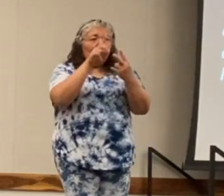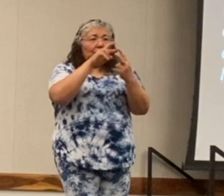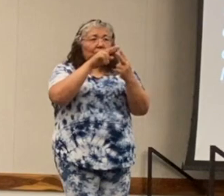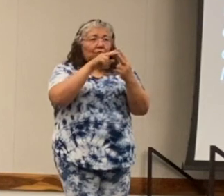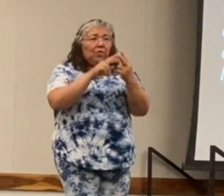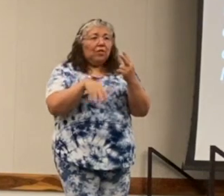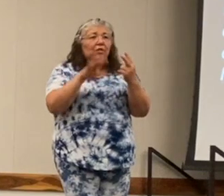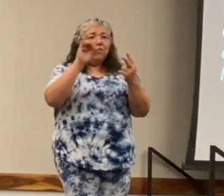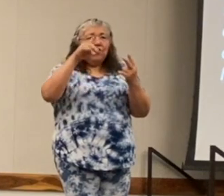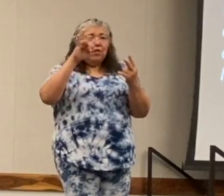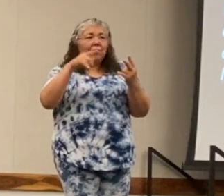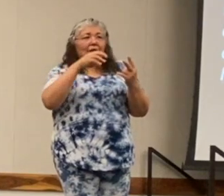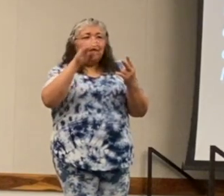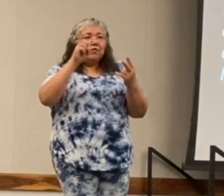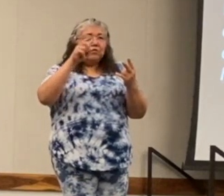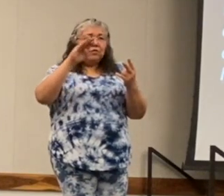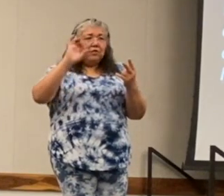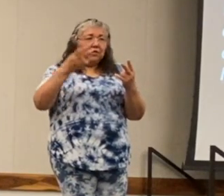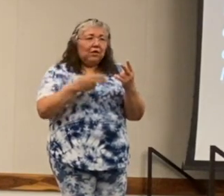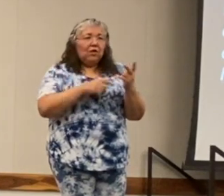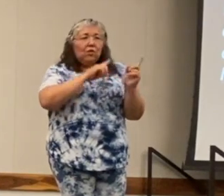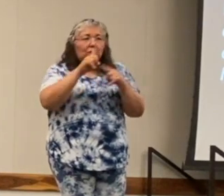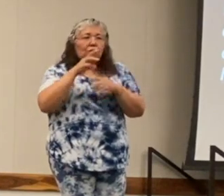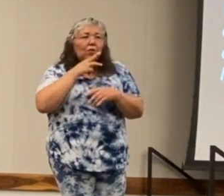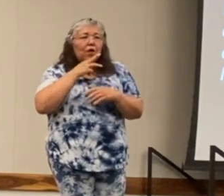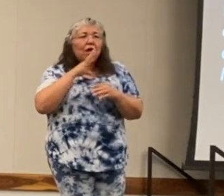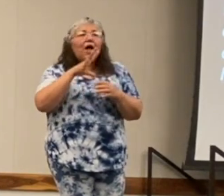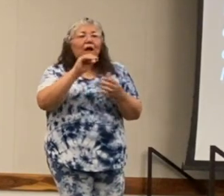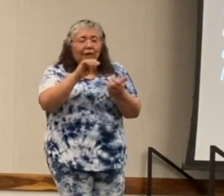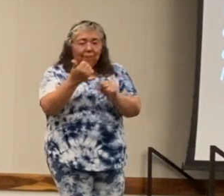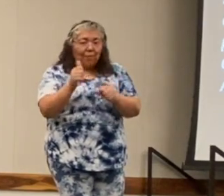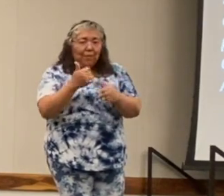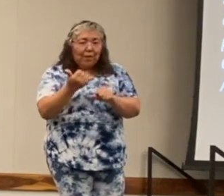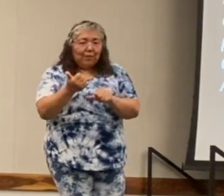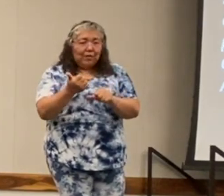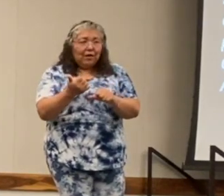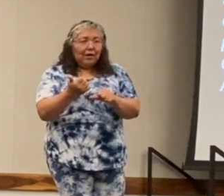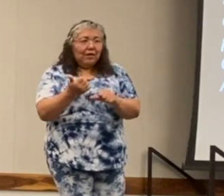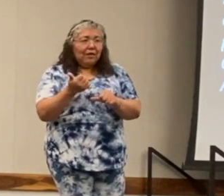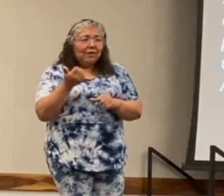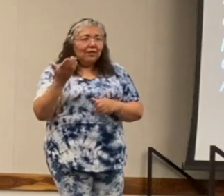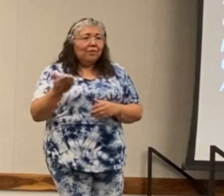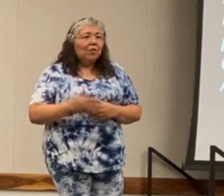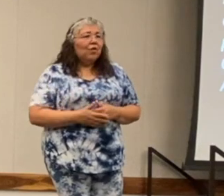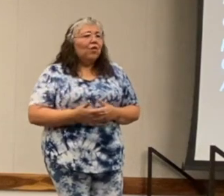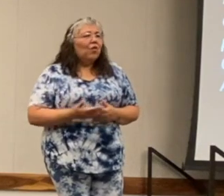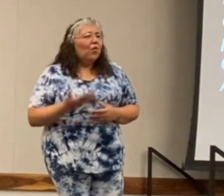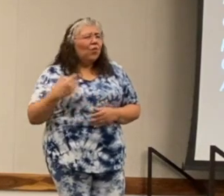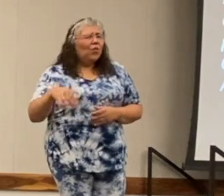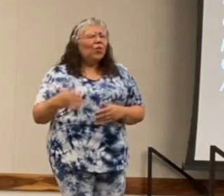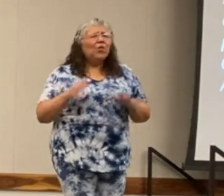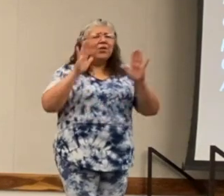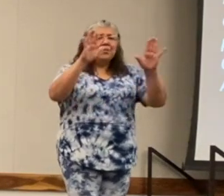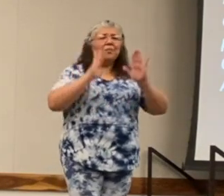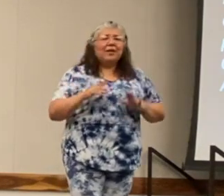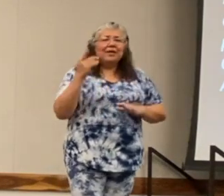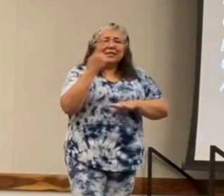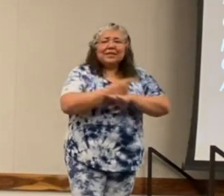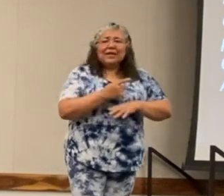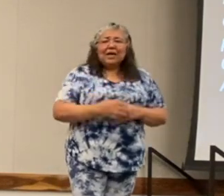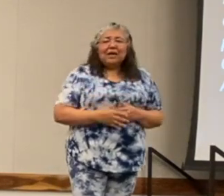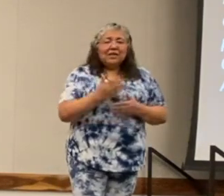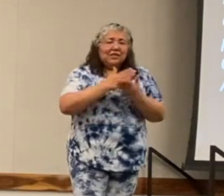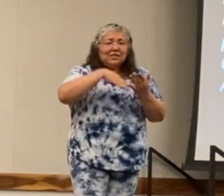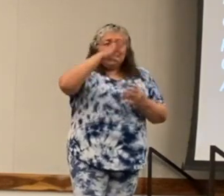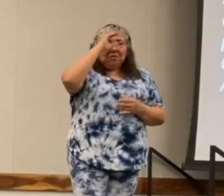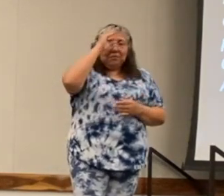and the eunuch went down into the water, and he baptized him. What an amazing day, right? Some